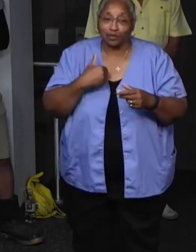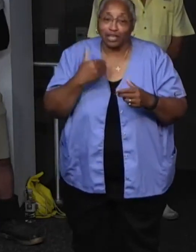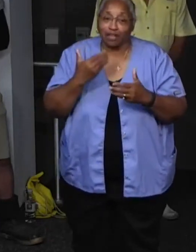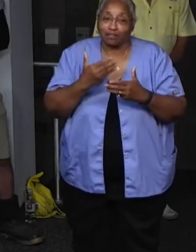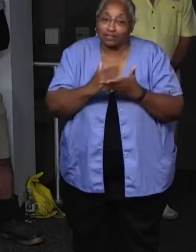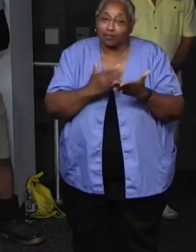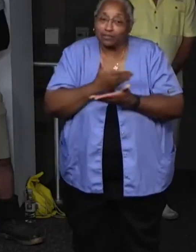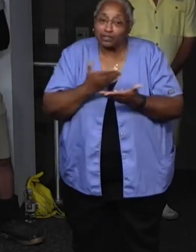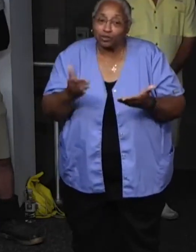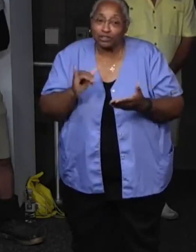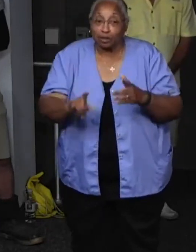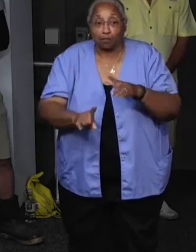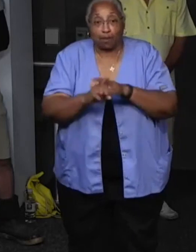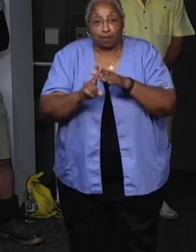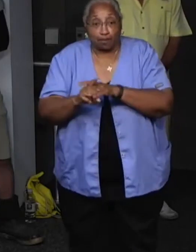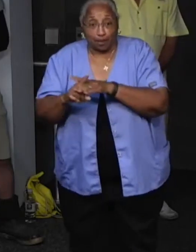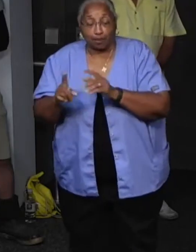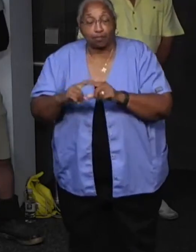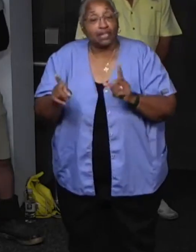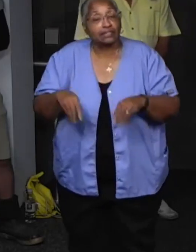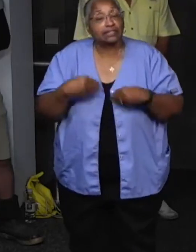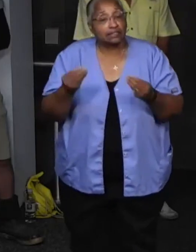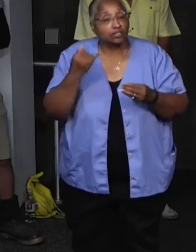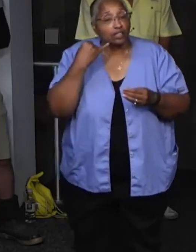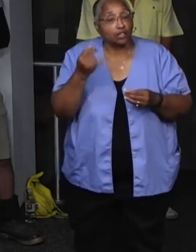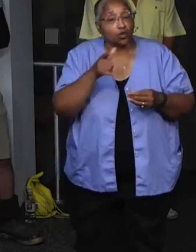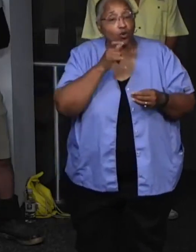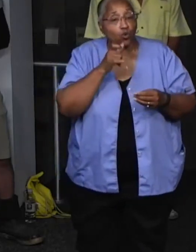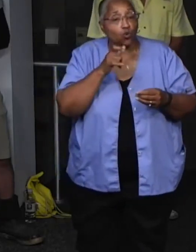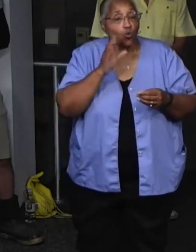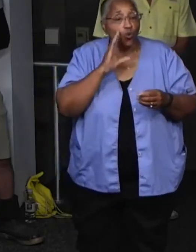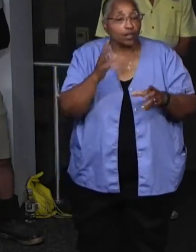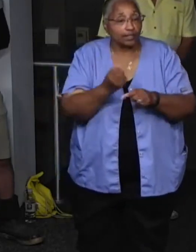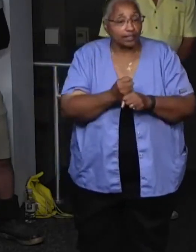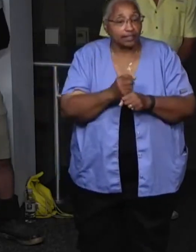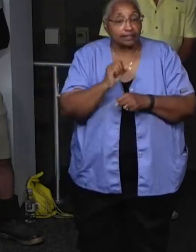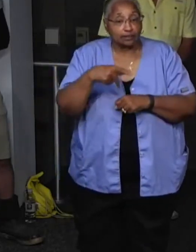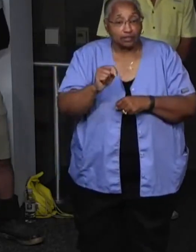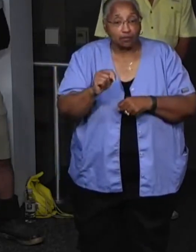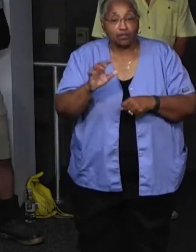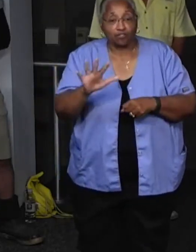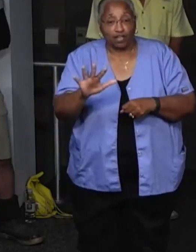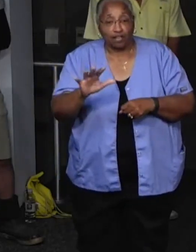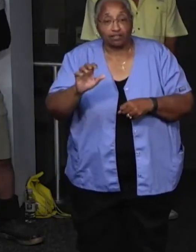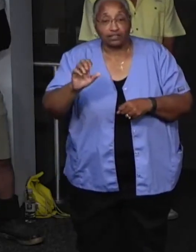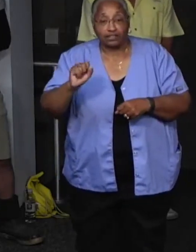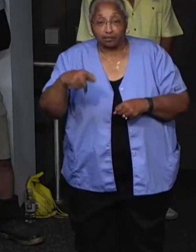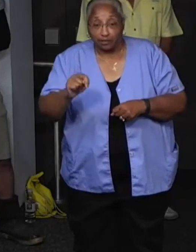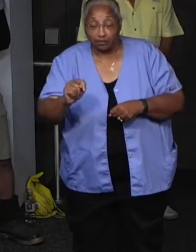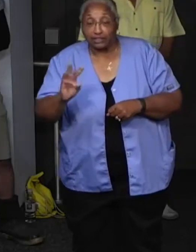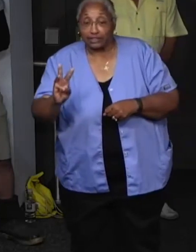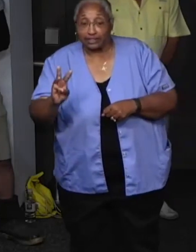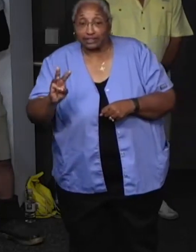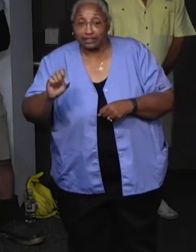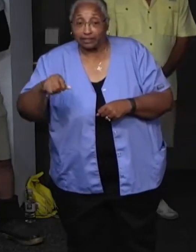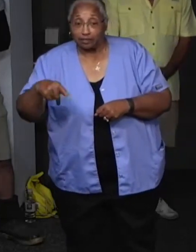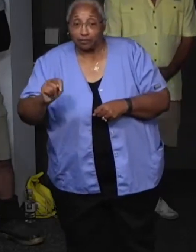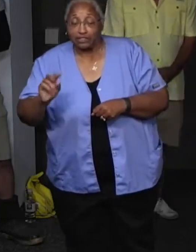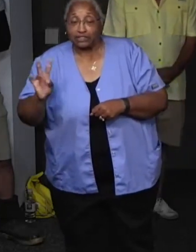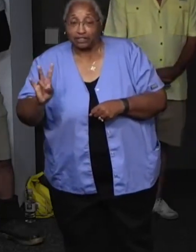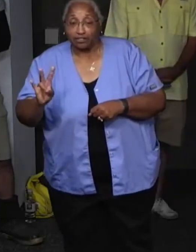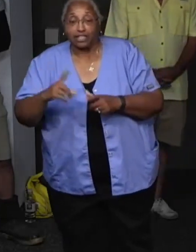there. It could change, but it's to give you an idea of who might come on September 5th, September 6th, September 7th, and